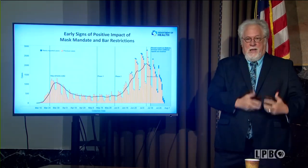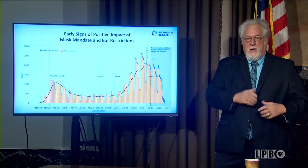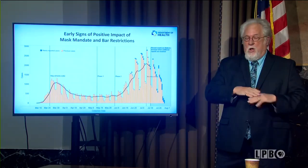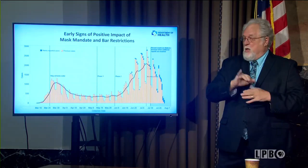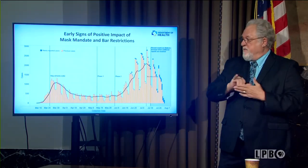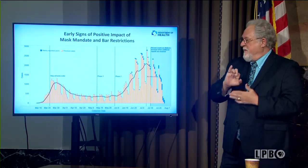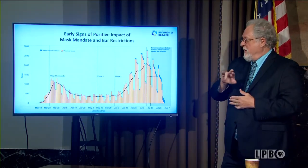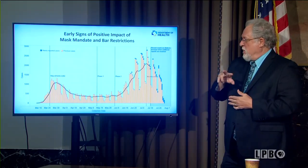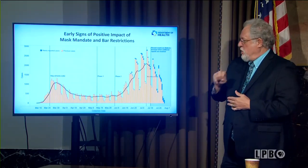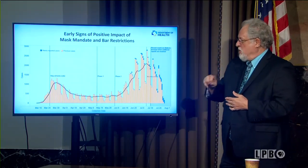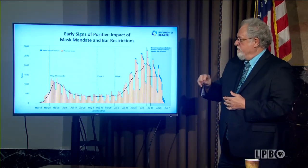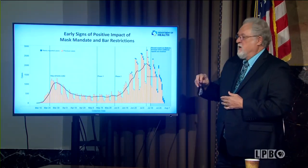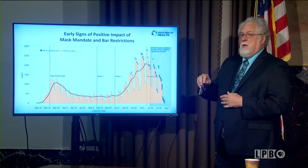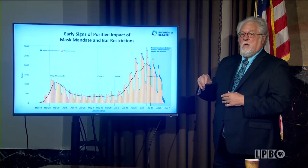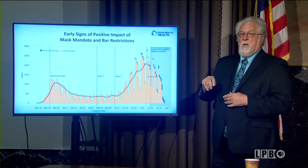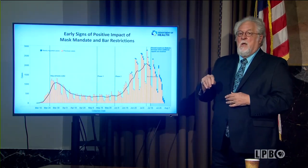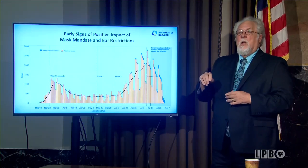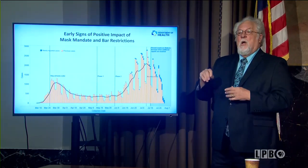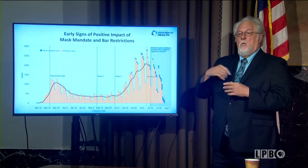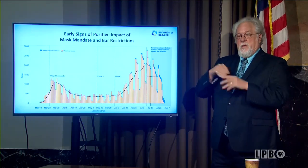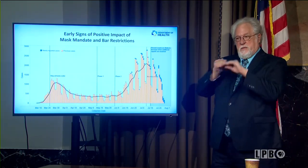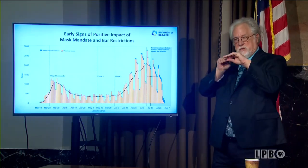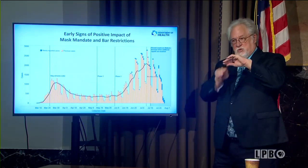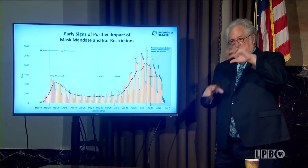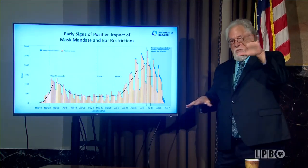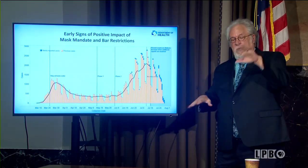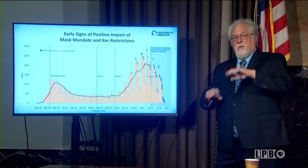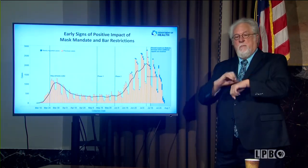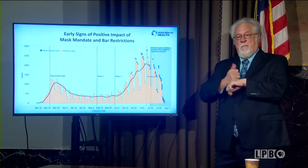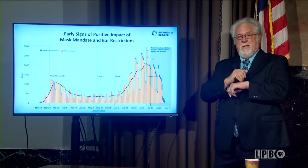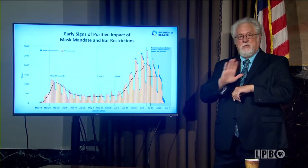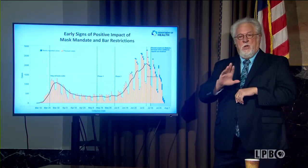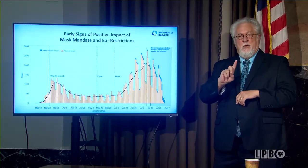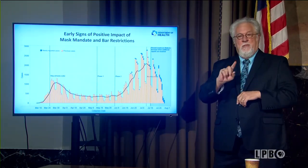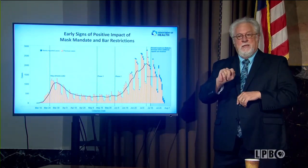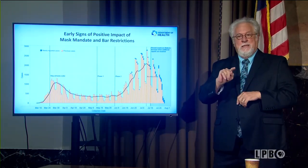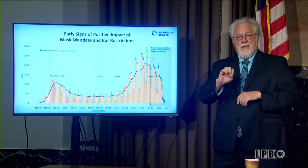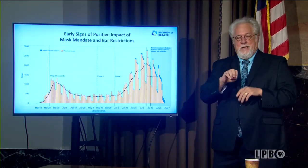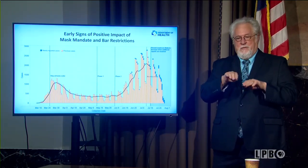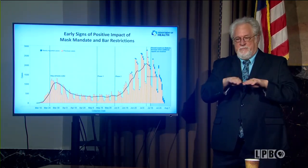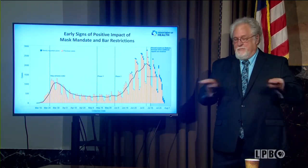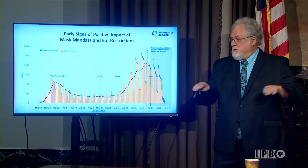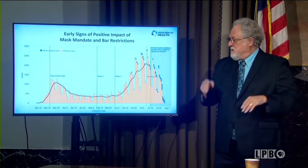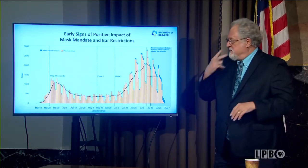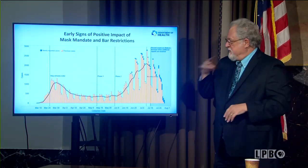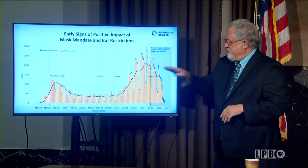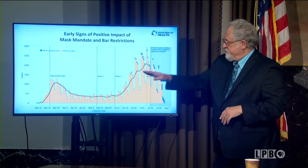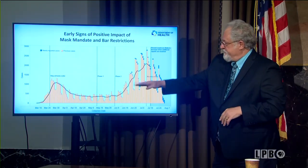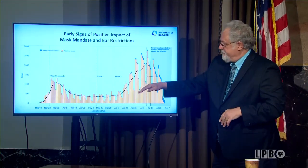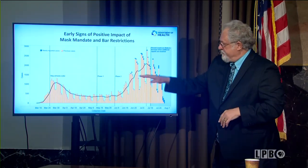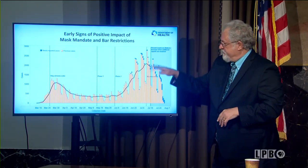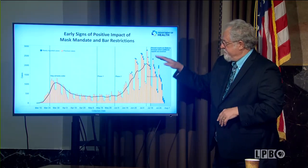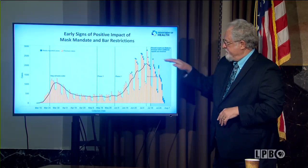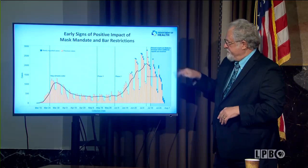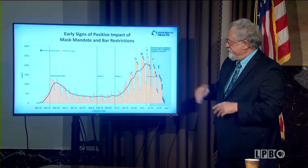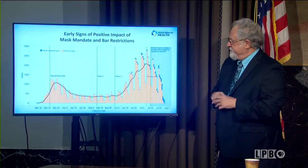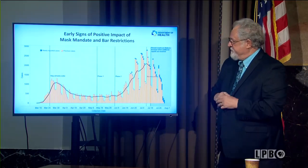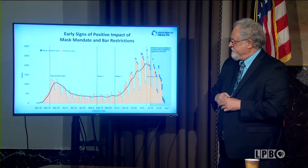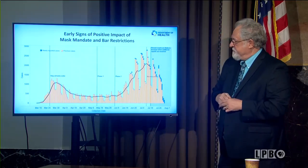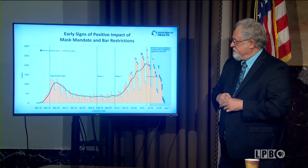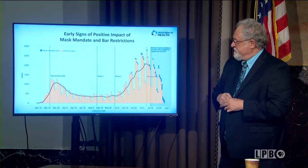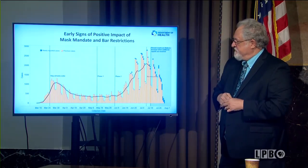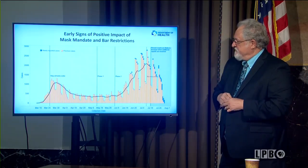curve. We don't just put them on the day they come in, we distribute them based on the date that the specimen was collected. And so you'll see that on our website going